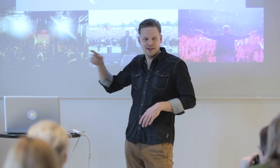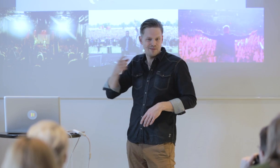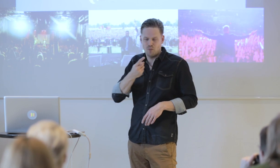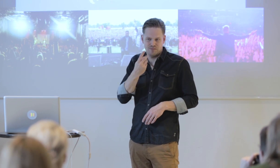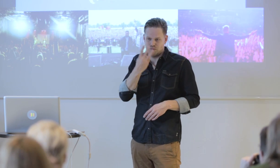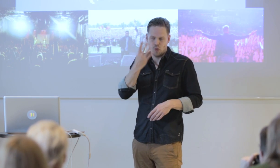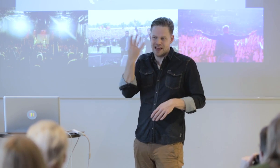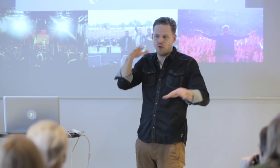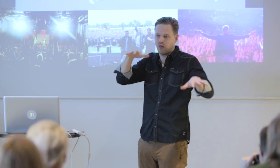Berlin,